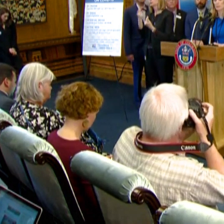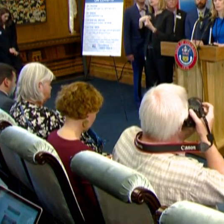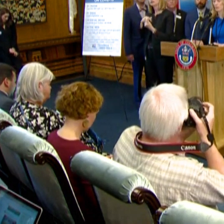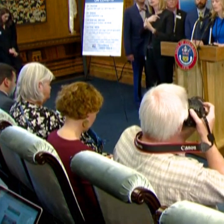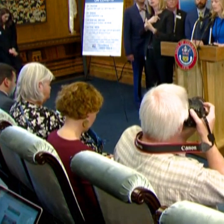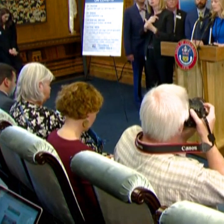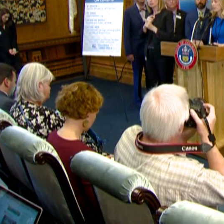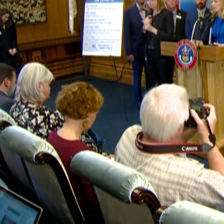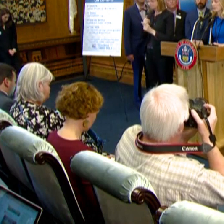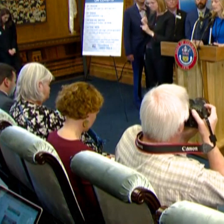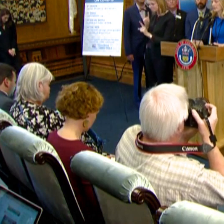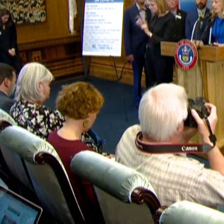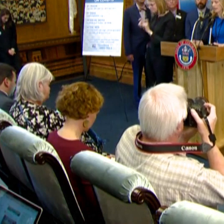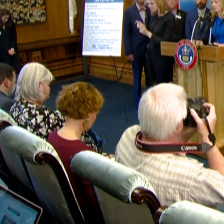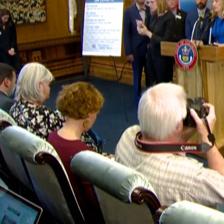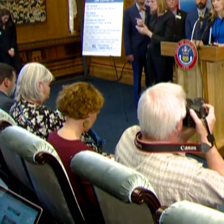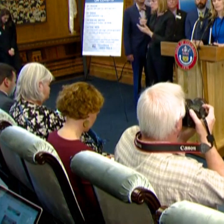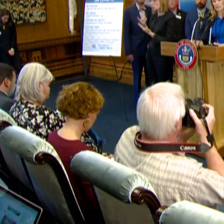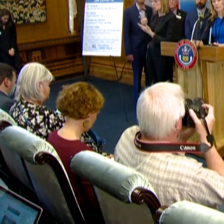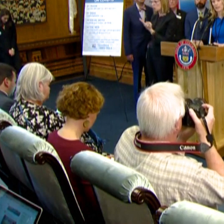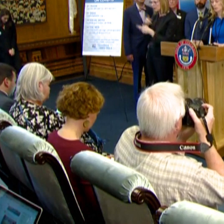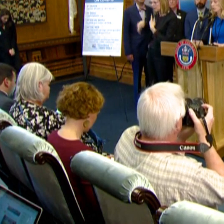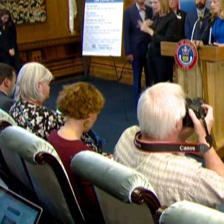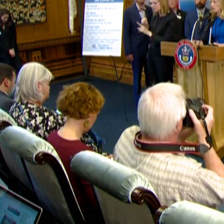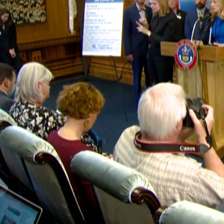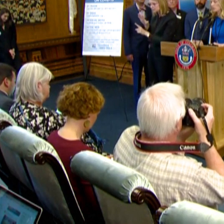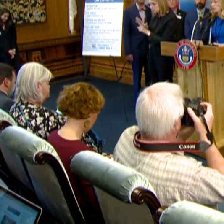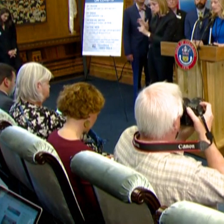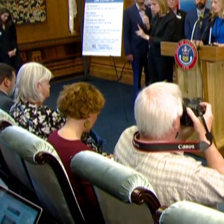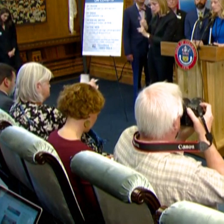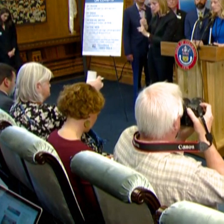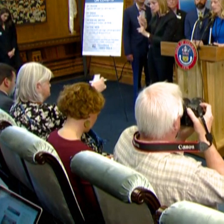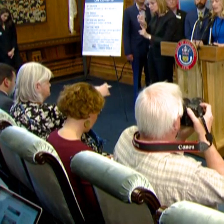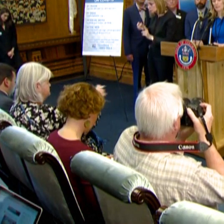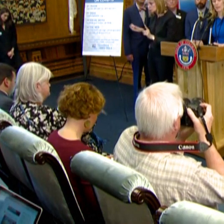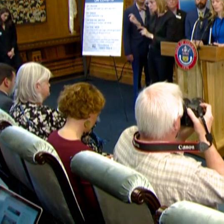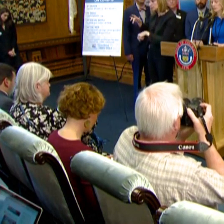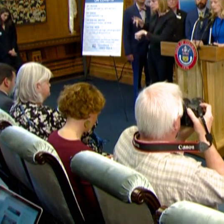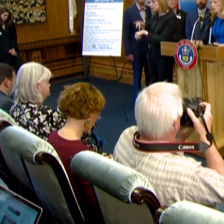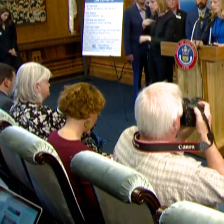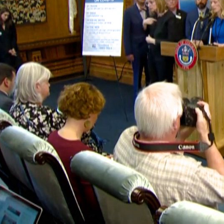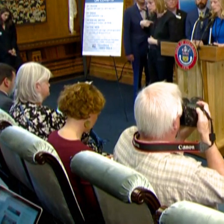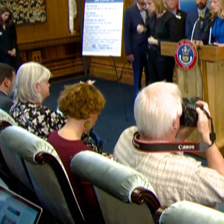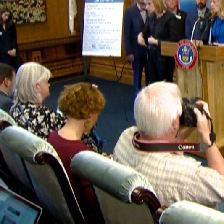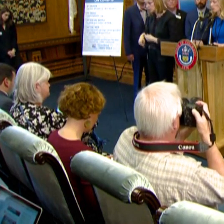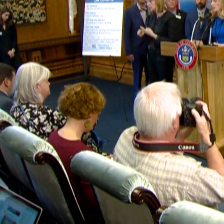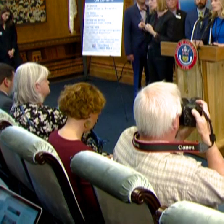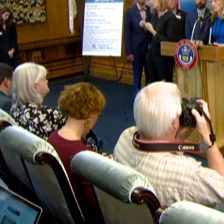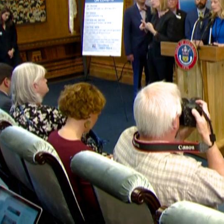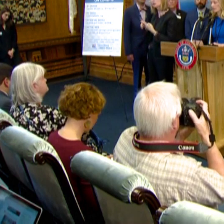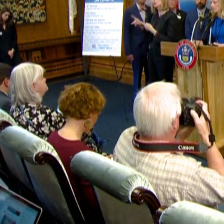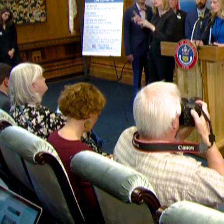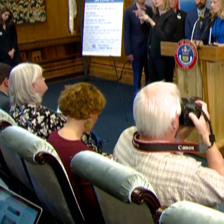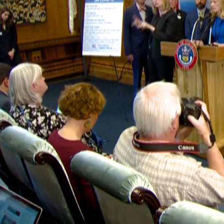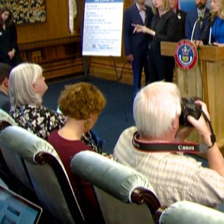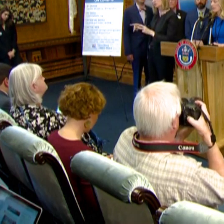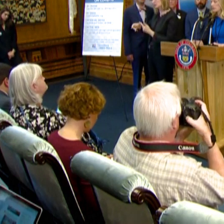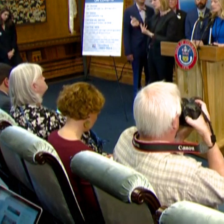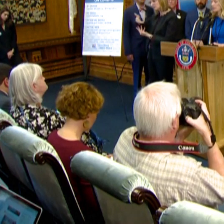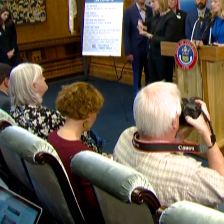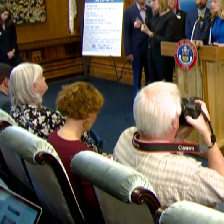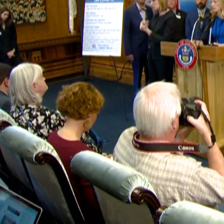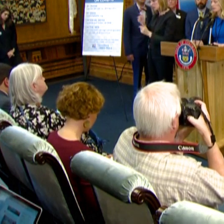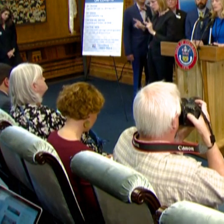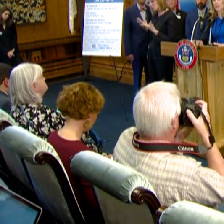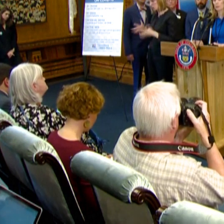level of exposure the suspect case had. Did the patient travel to China? Has the patient been around someone with the virus? Does the